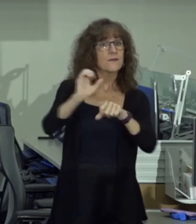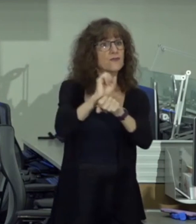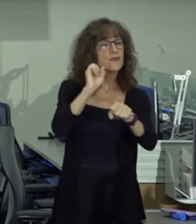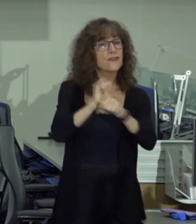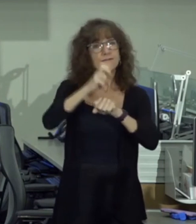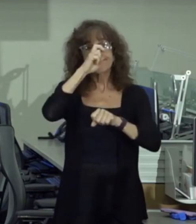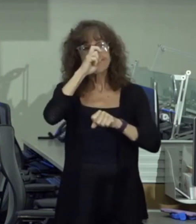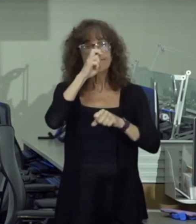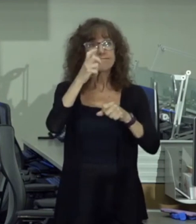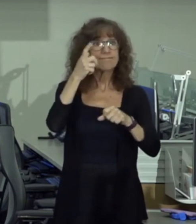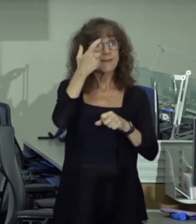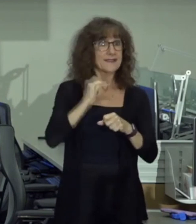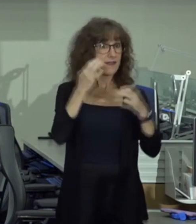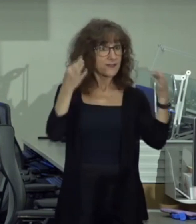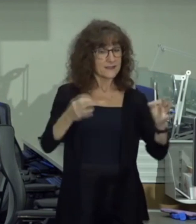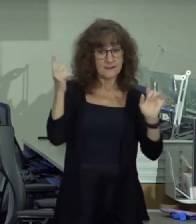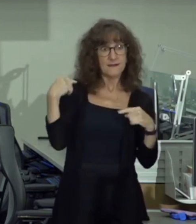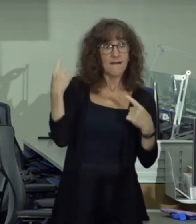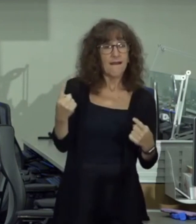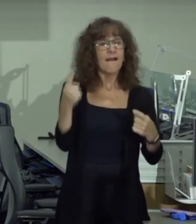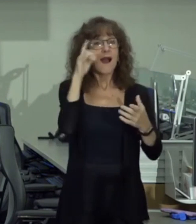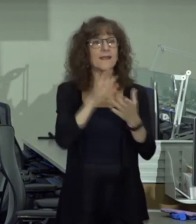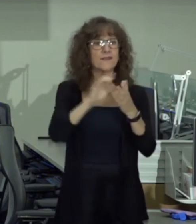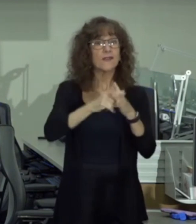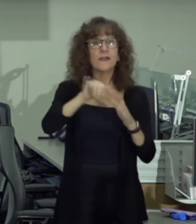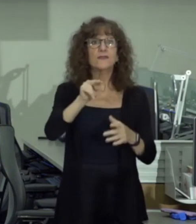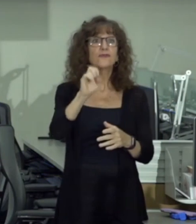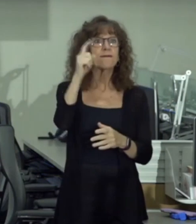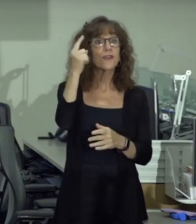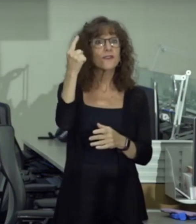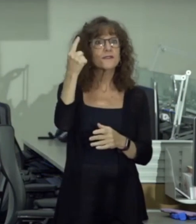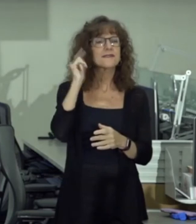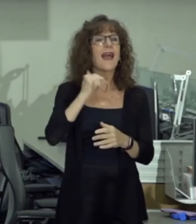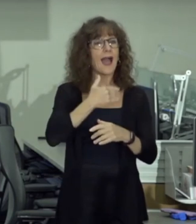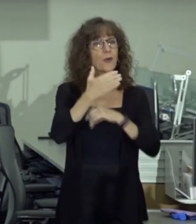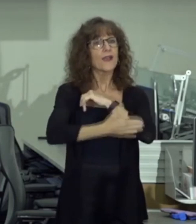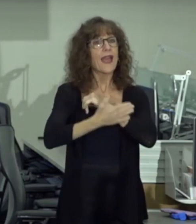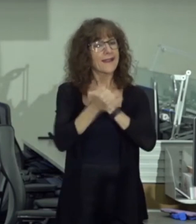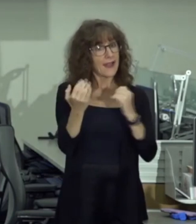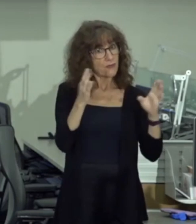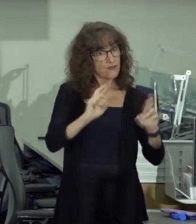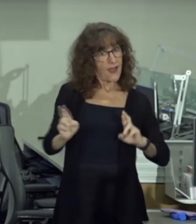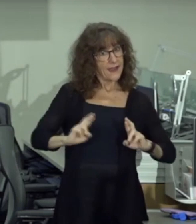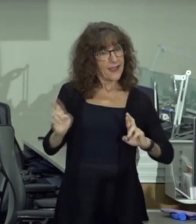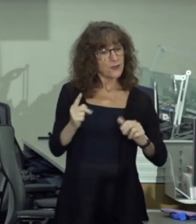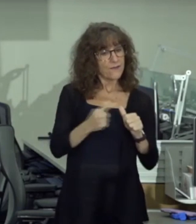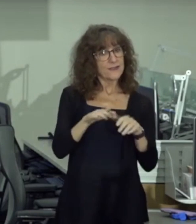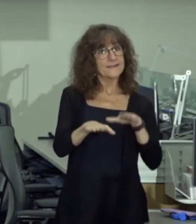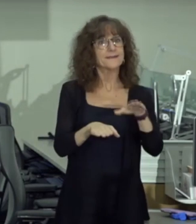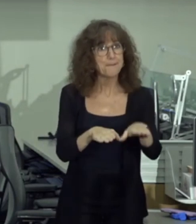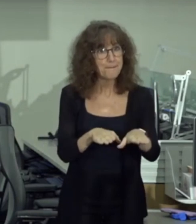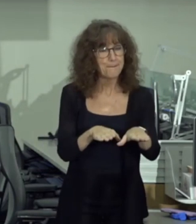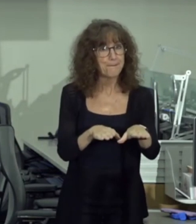because of some of the decisions we were able to make, I believe that starting June 1st, our county is now prepared to take the first step